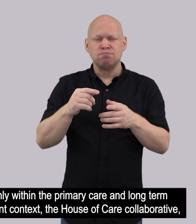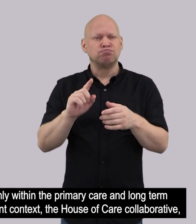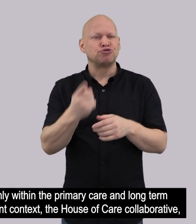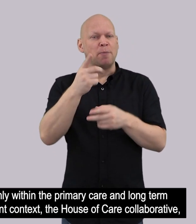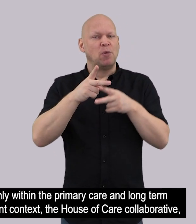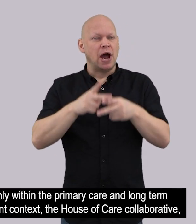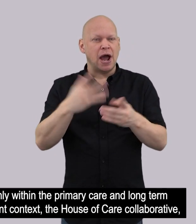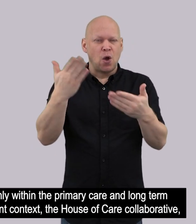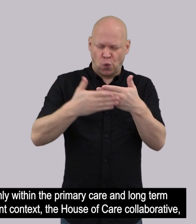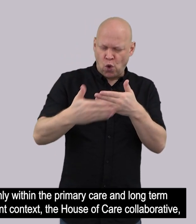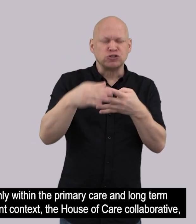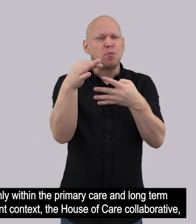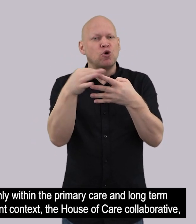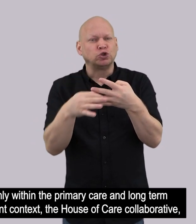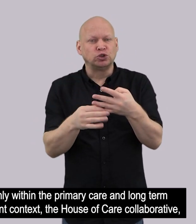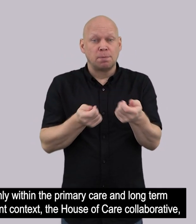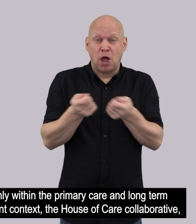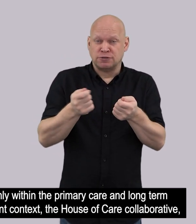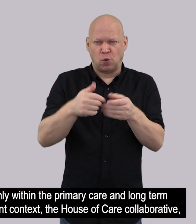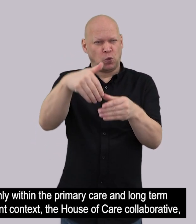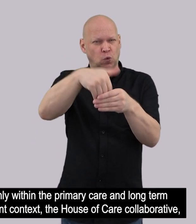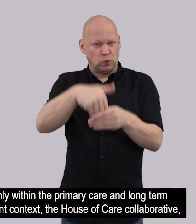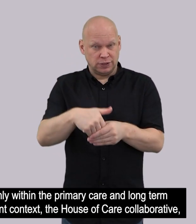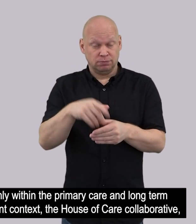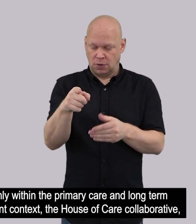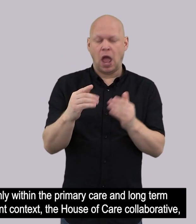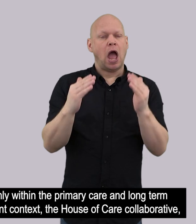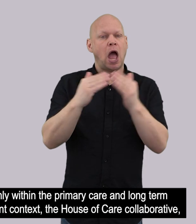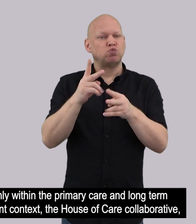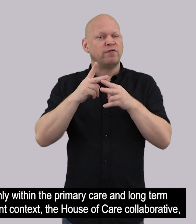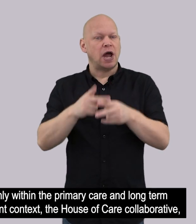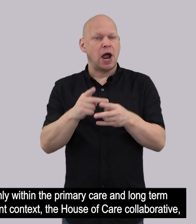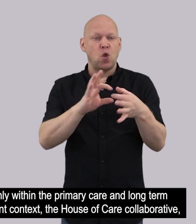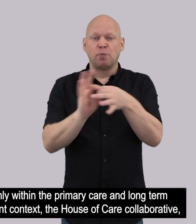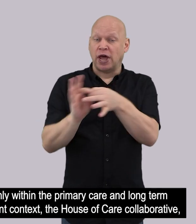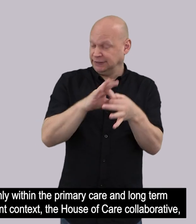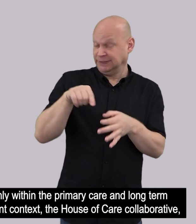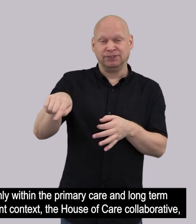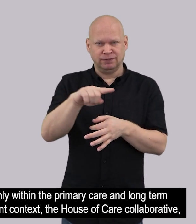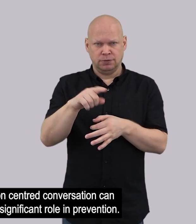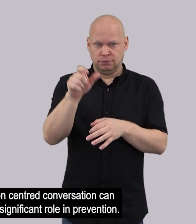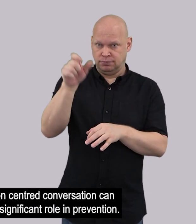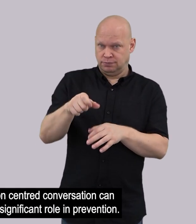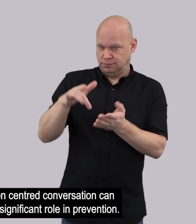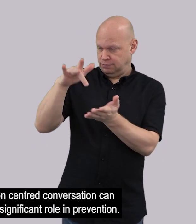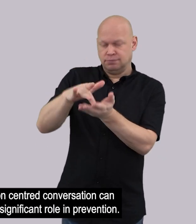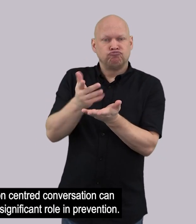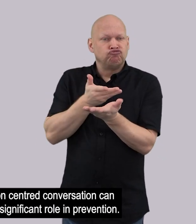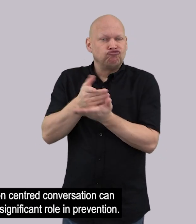Though used mainly within the primary care and long-term condition management context, the House of Care collaborative, person-centred